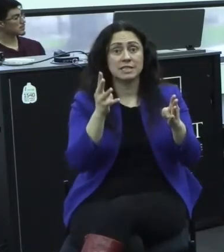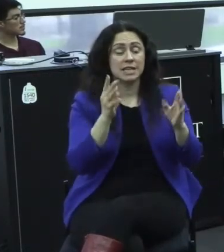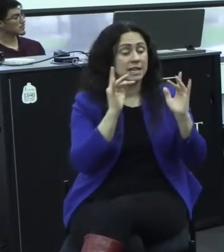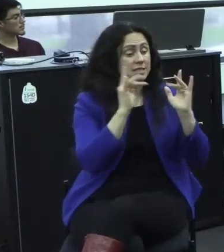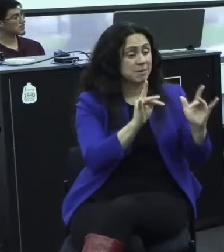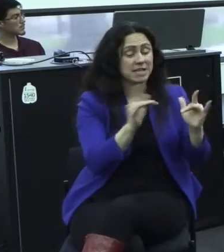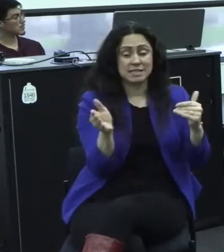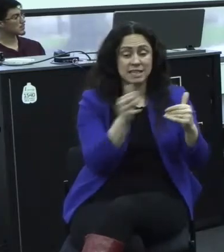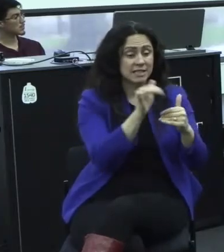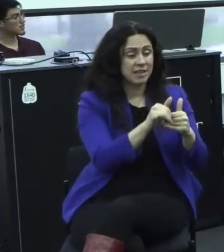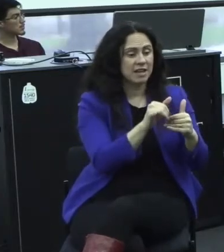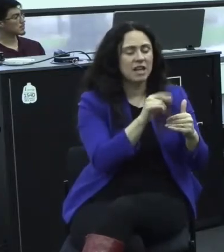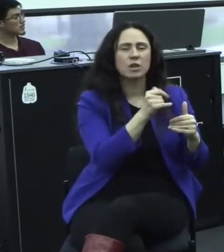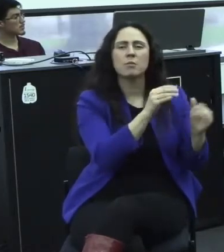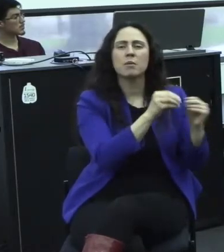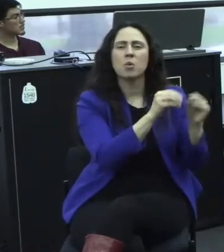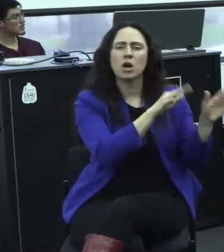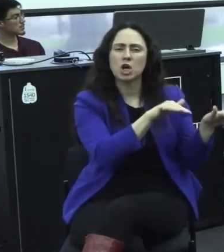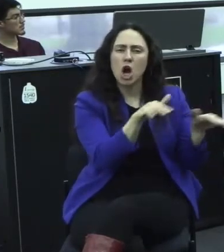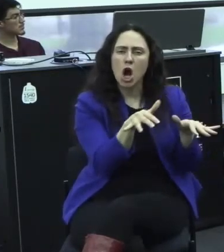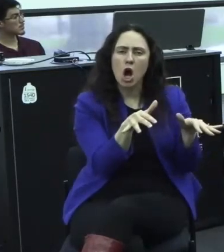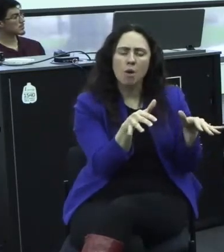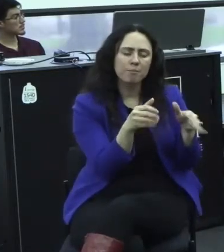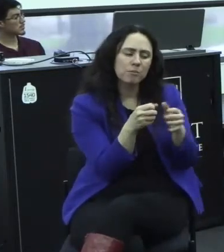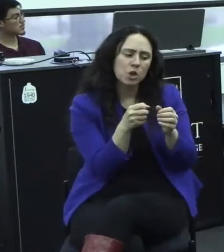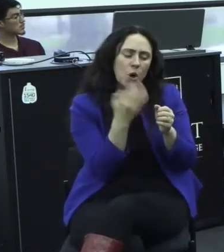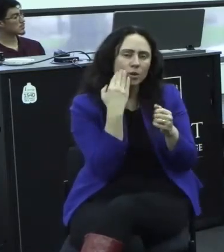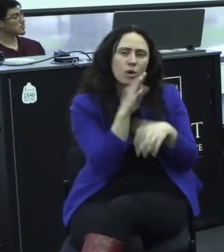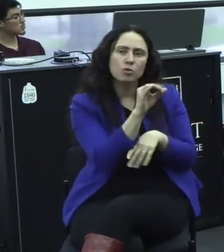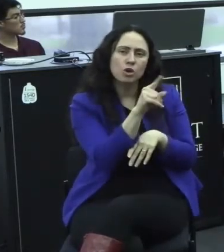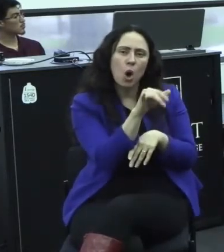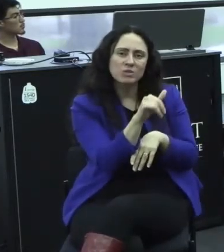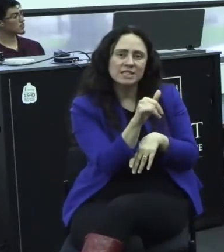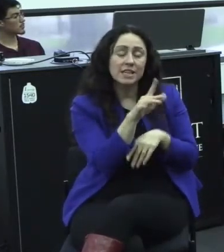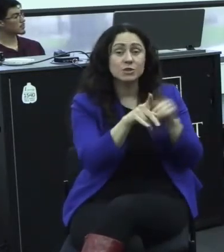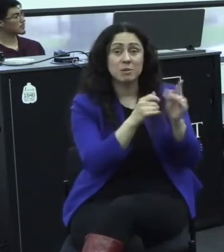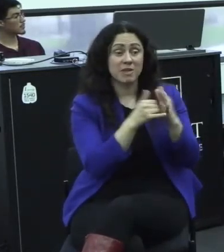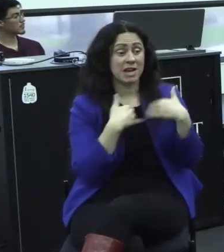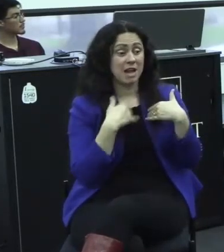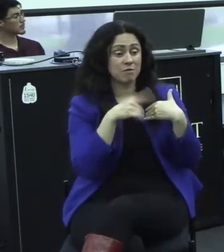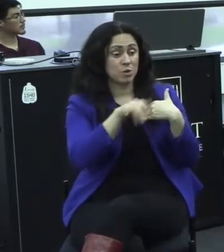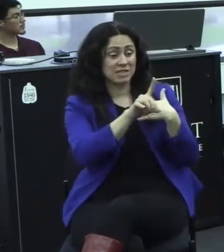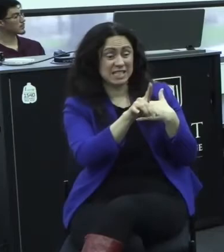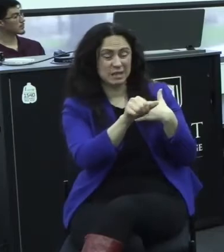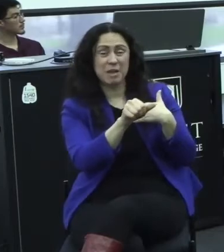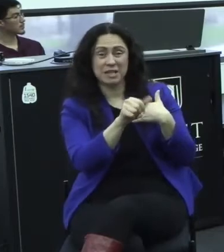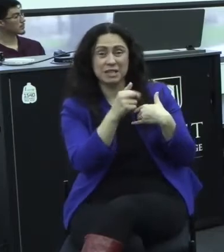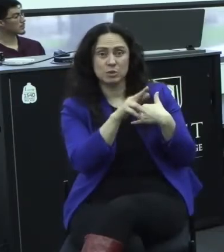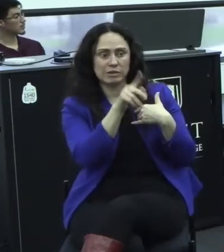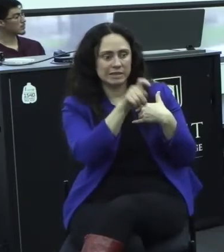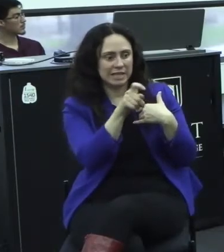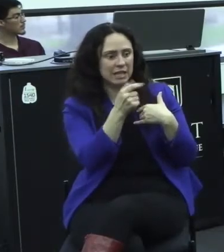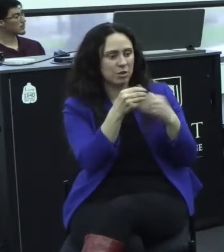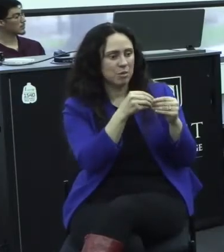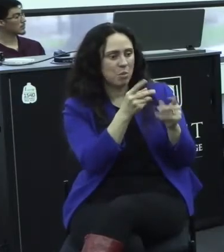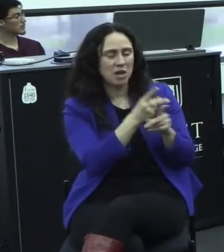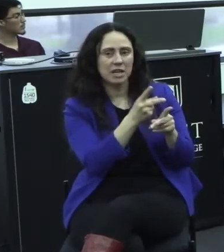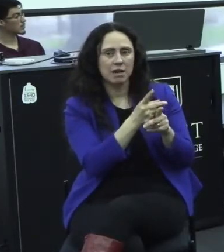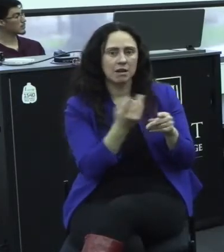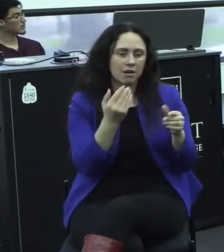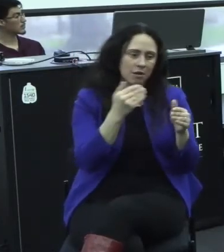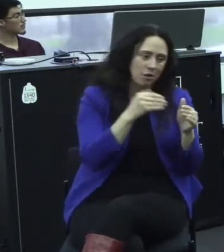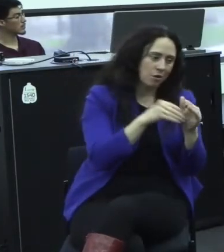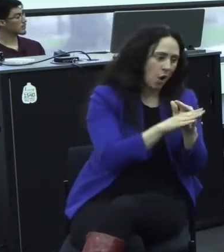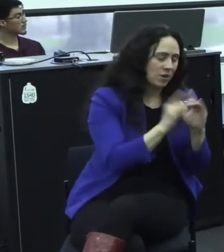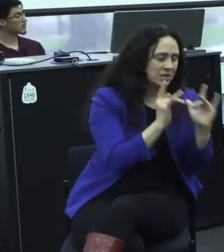have these high ceilings, that are a little bit more cozy. So people that have those disabilities, or you know, that they need a little bit more care, they go into